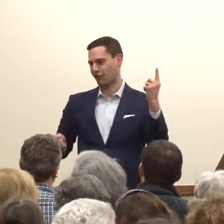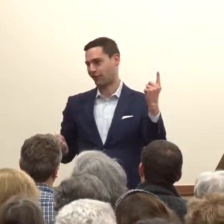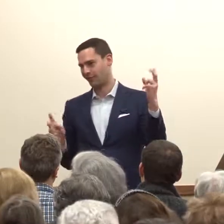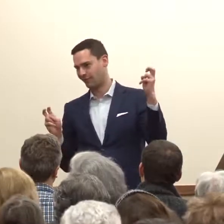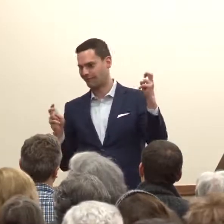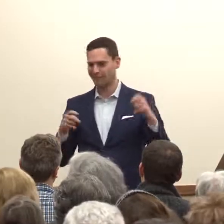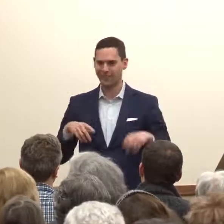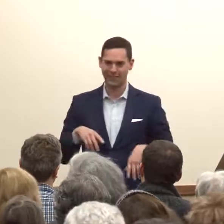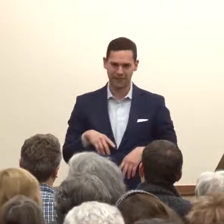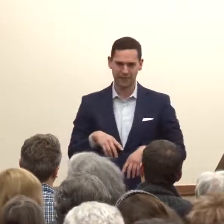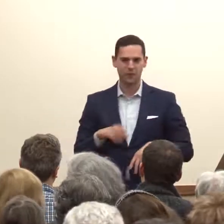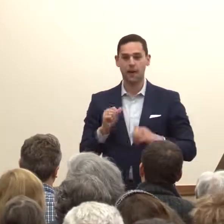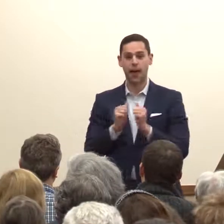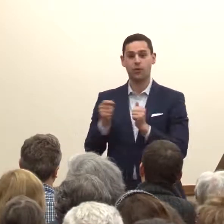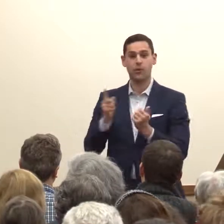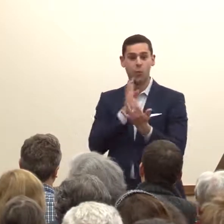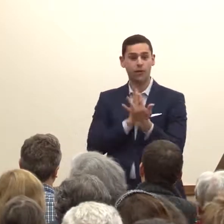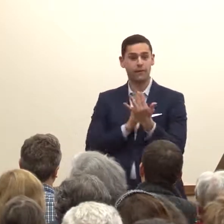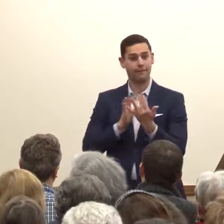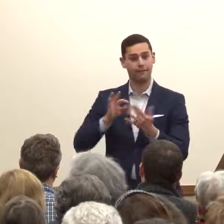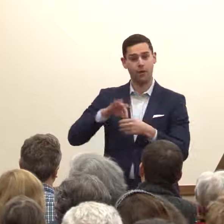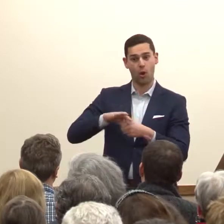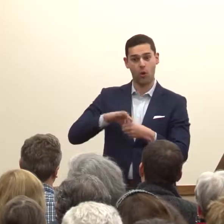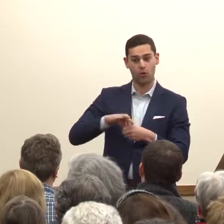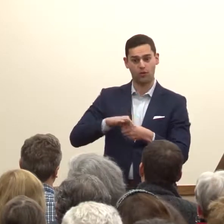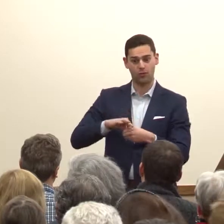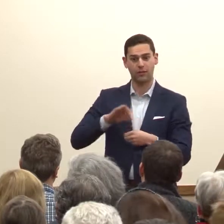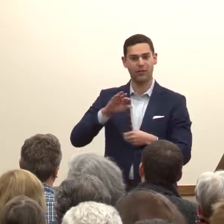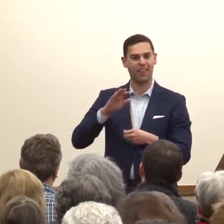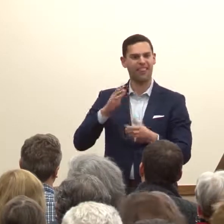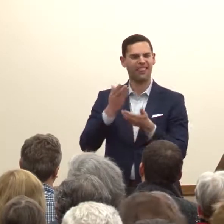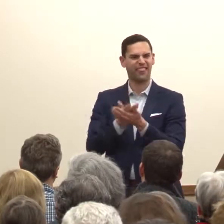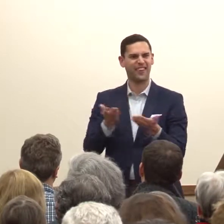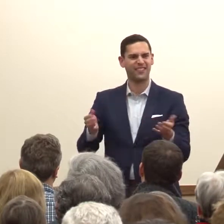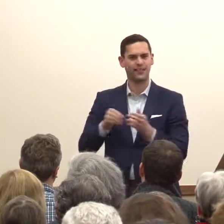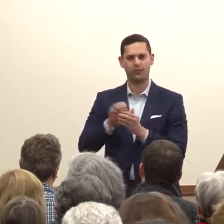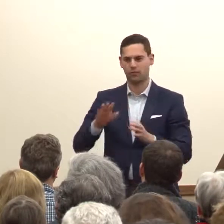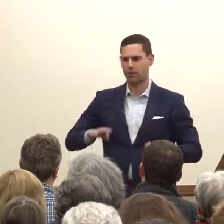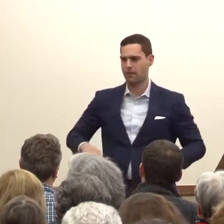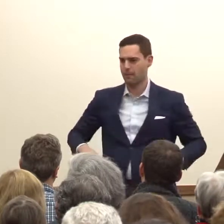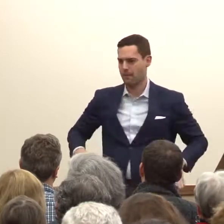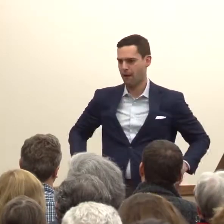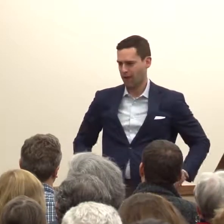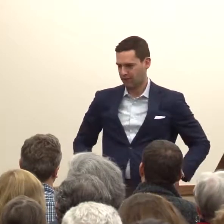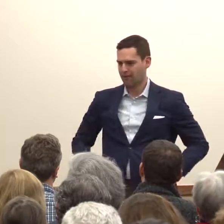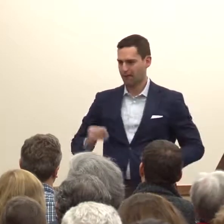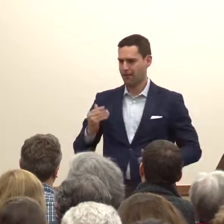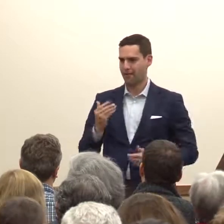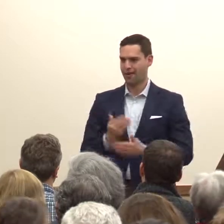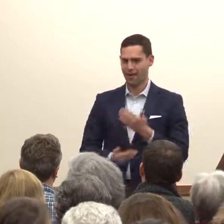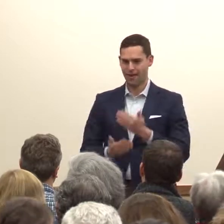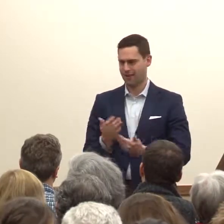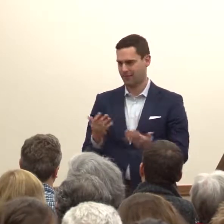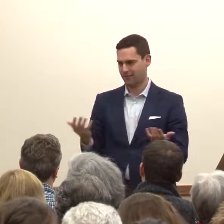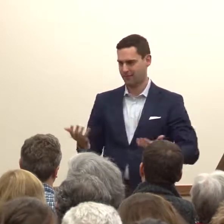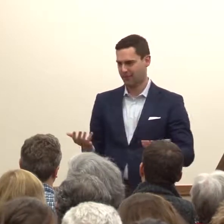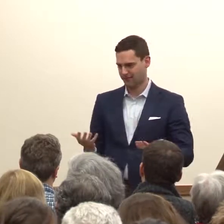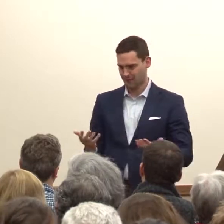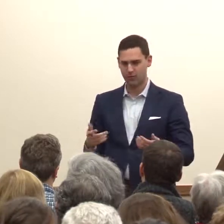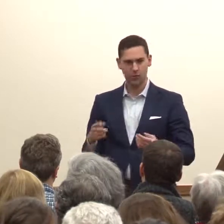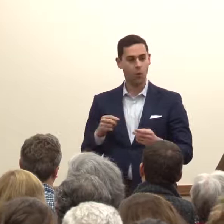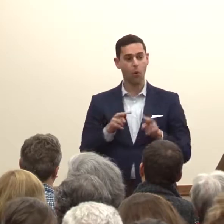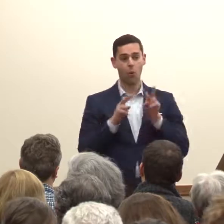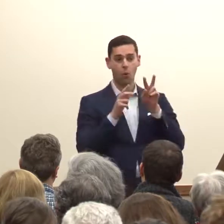to vote is through those things in your pockets and your hands. And so I want you to watch all 8 of these people, save up